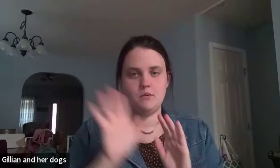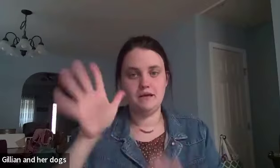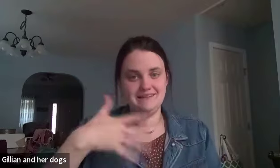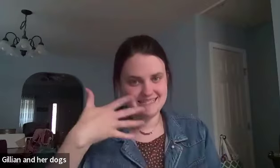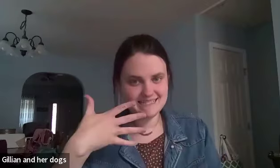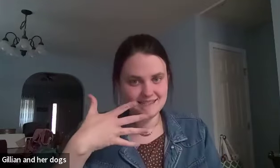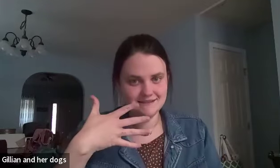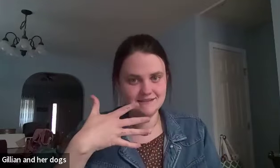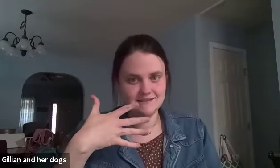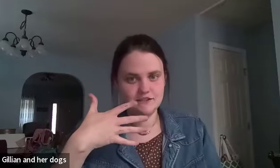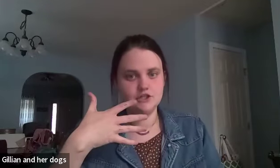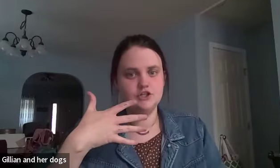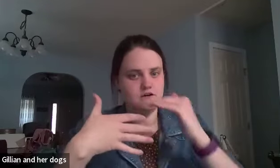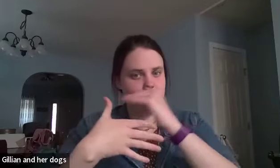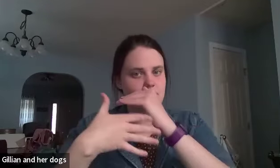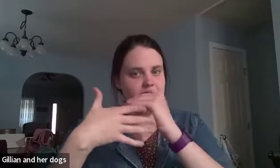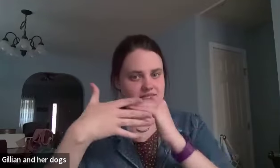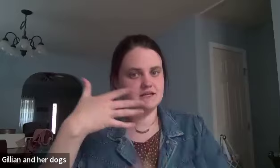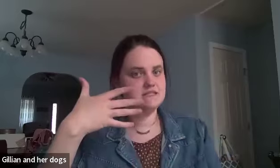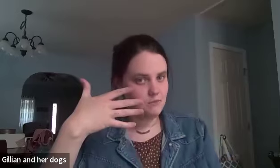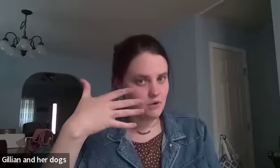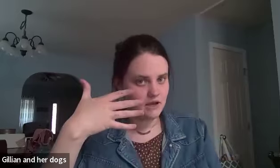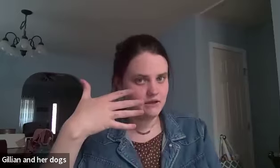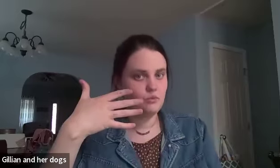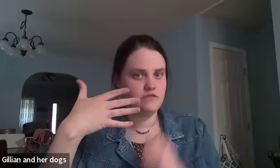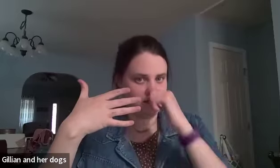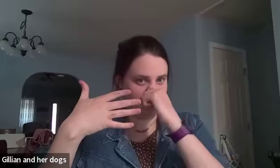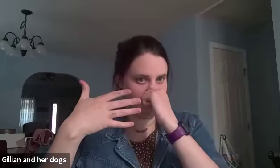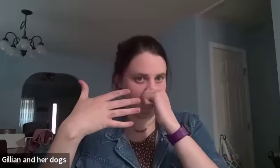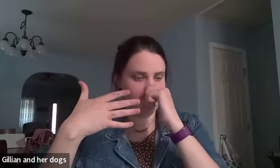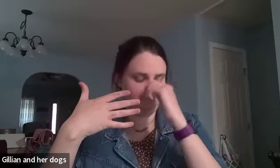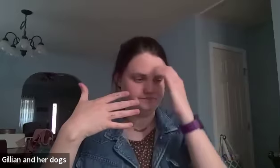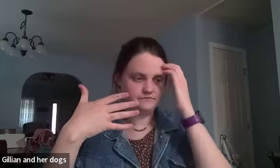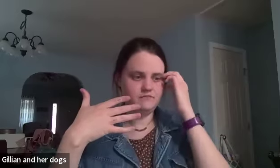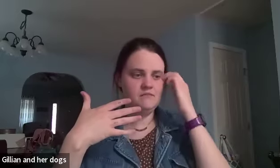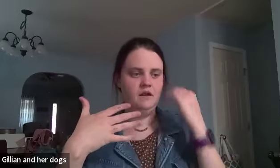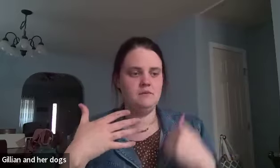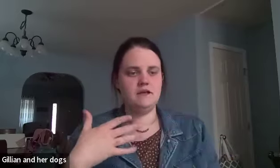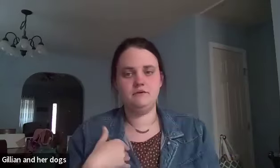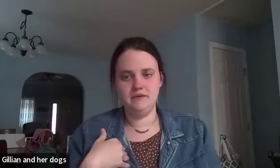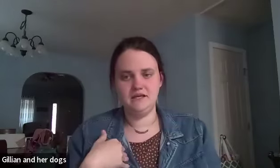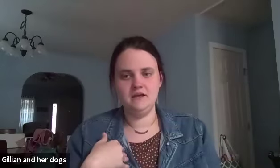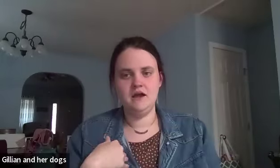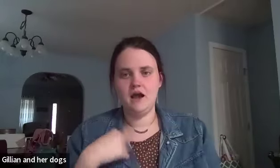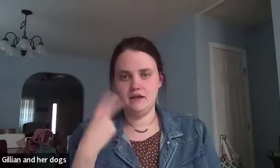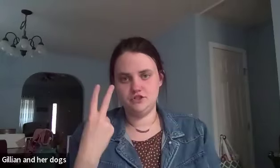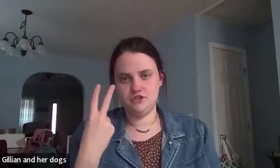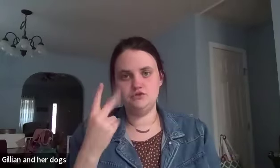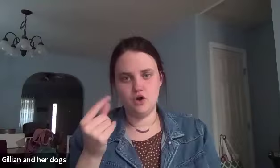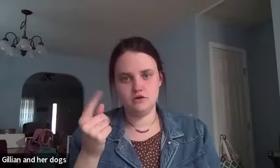remember, we listed, you're going to follow that exact same way with it. Okay. Like for me, I have two dogs.